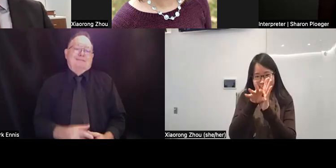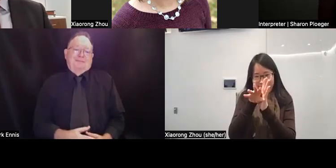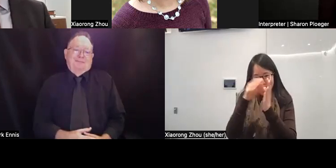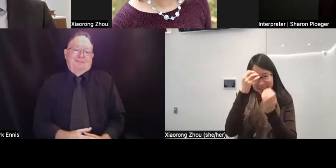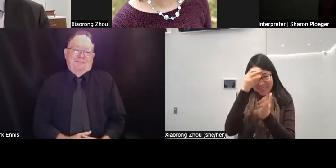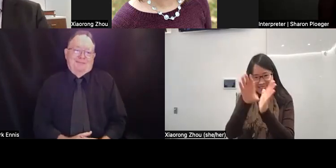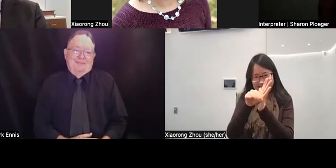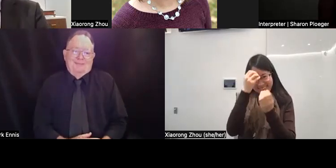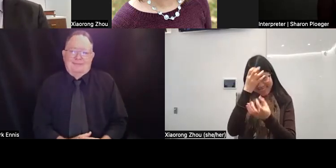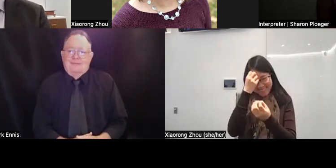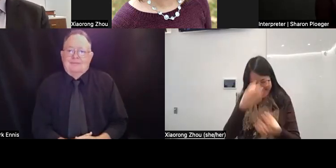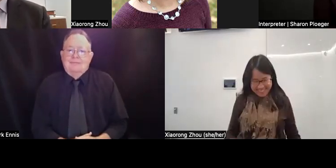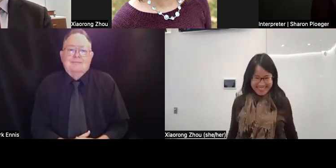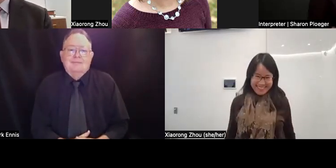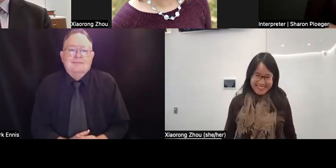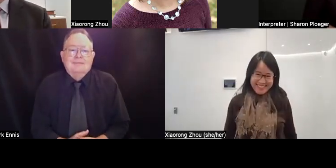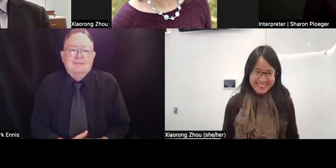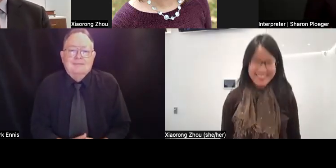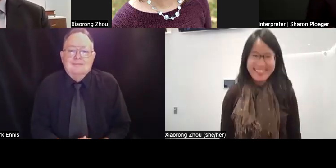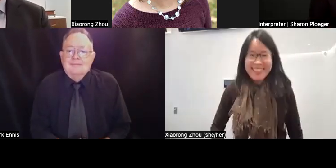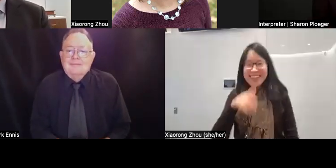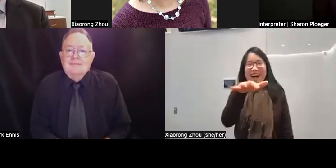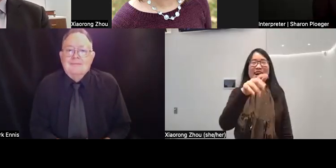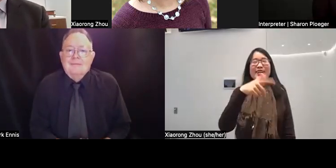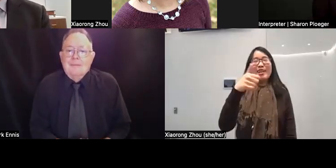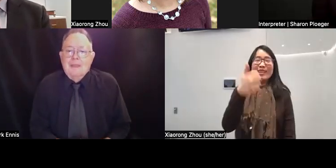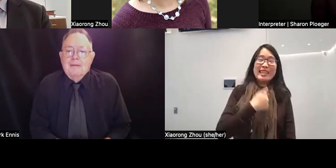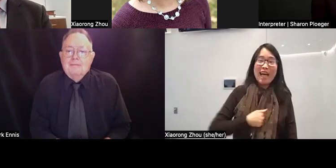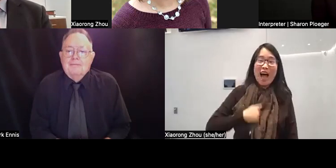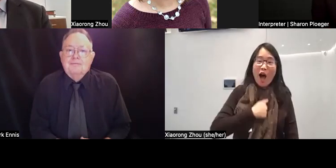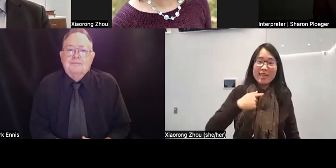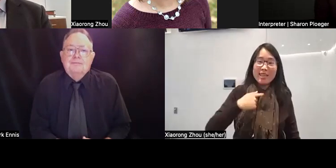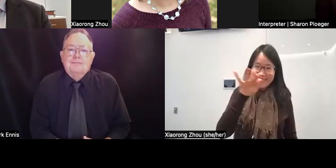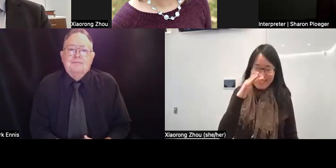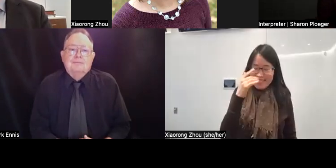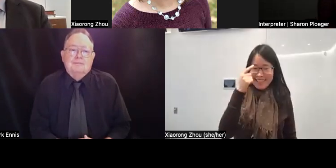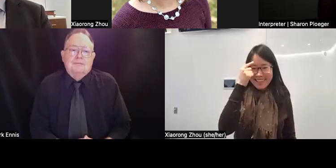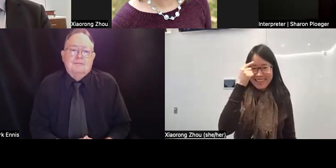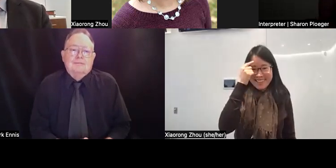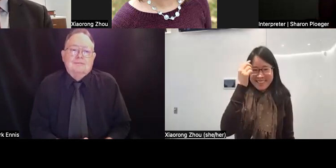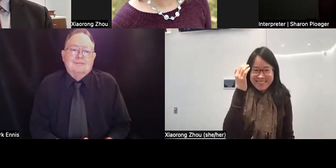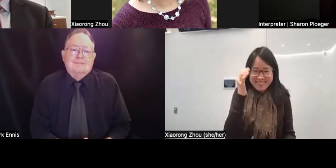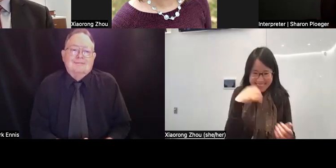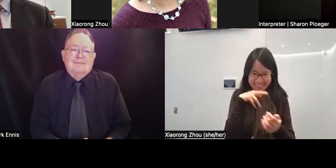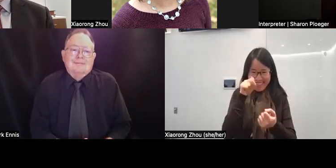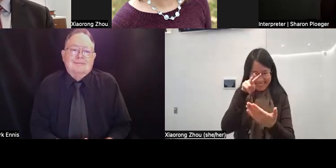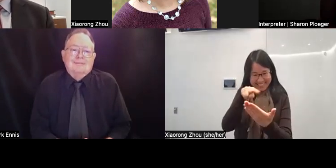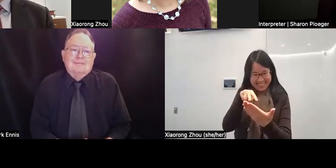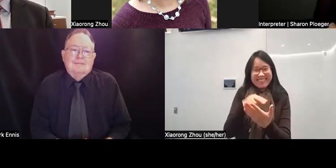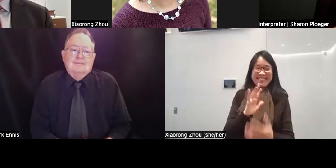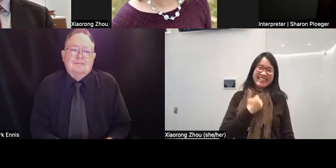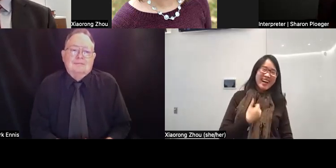You know the Harry Potter castle, the video of Harry Potter. It'll be just like that. It'll be a Harry Potter type video. But it will be like